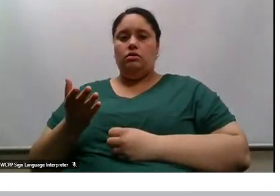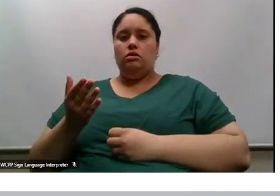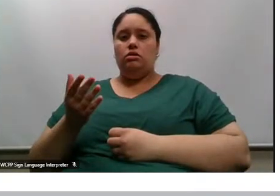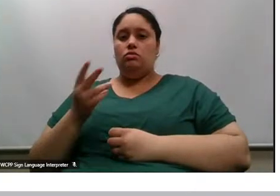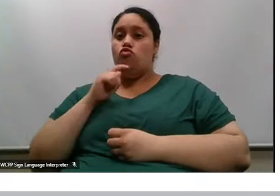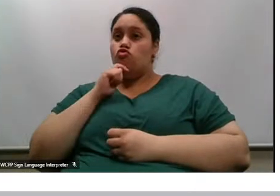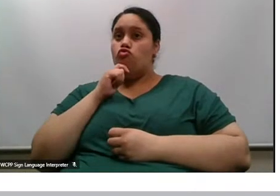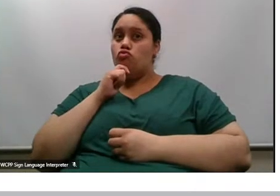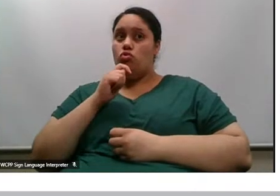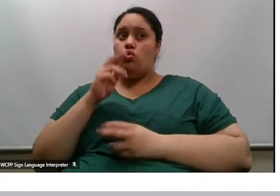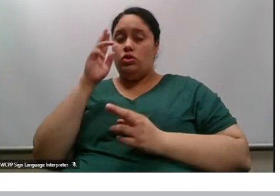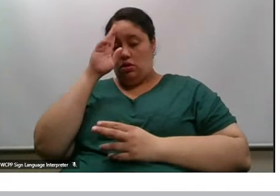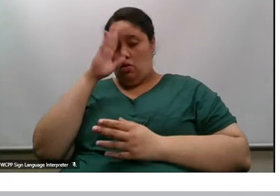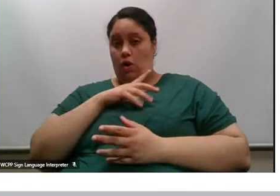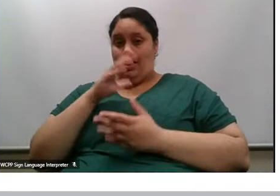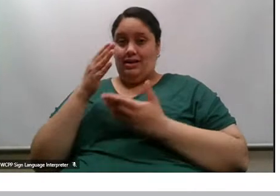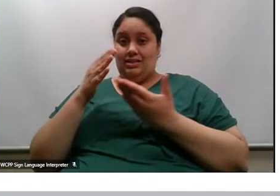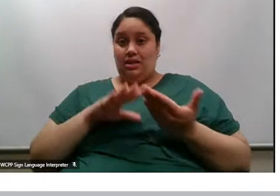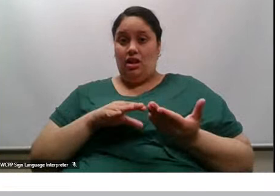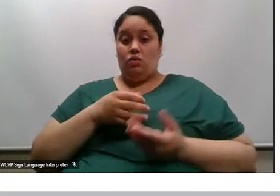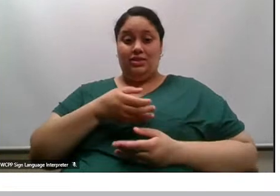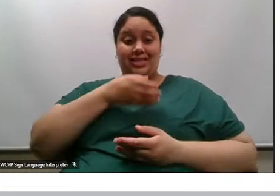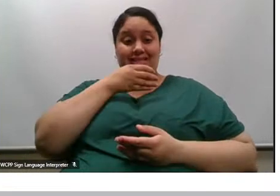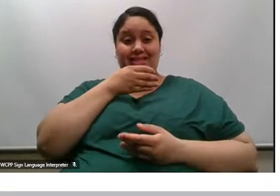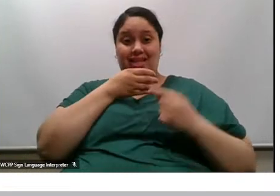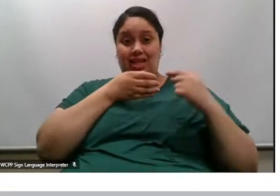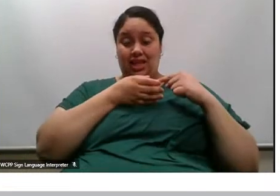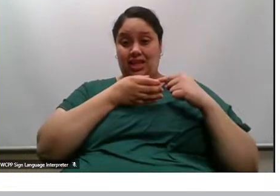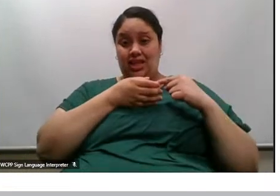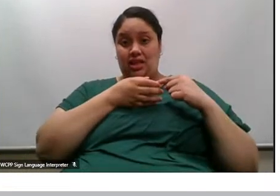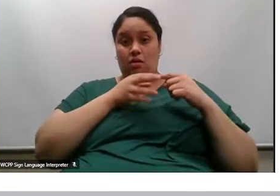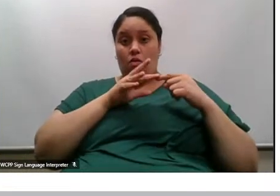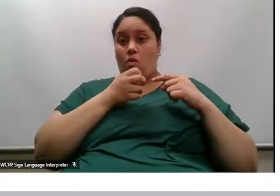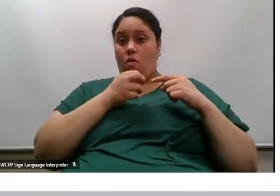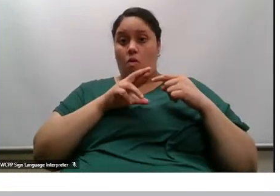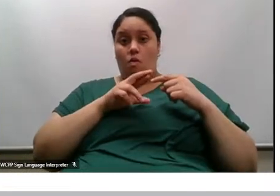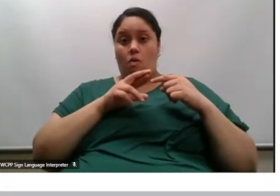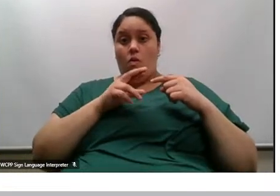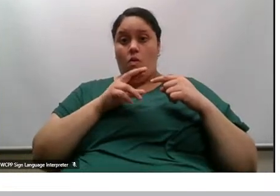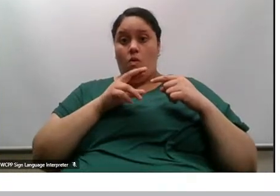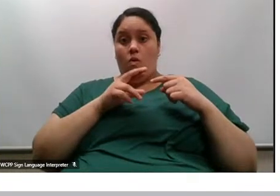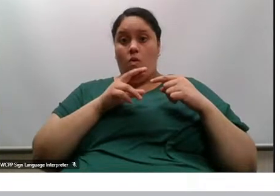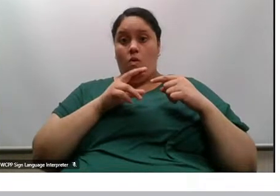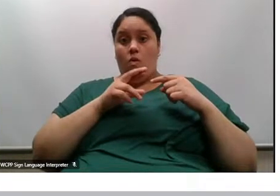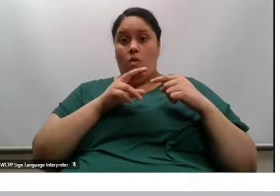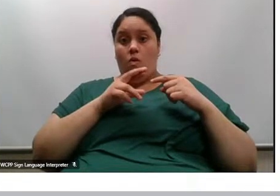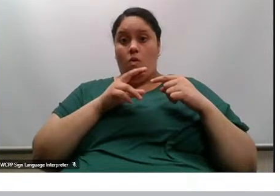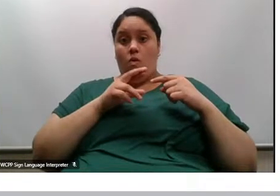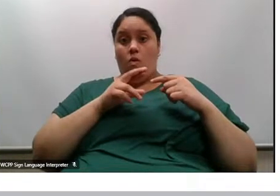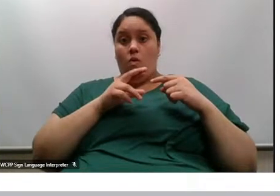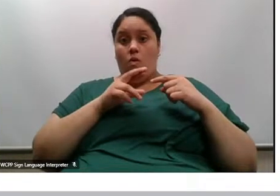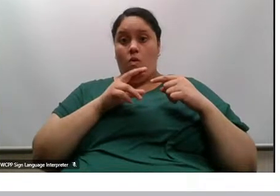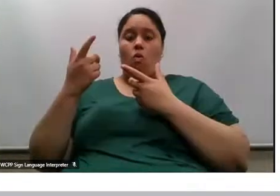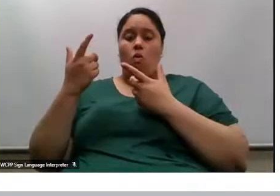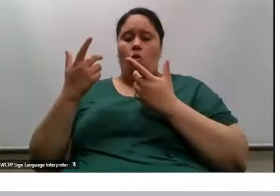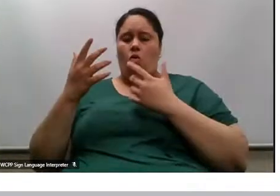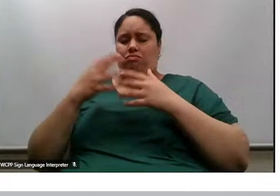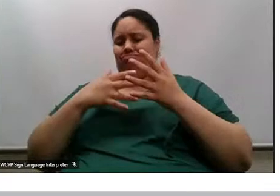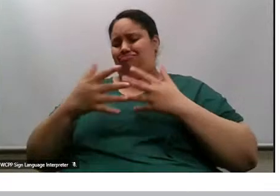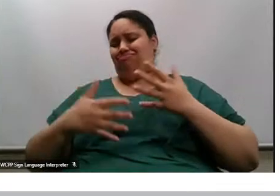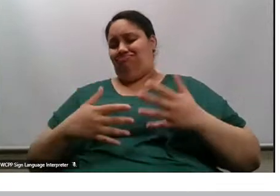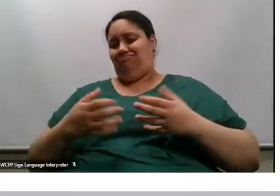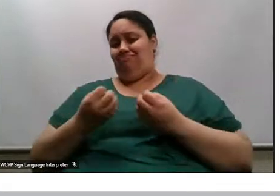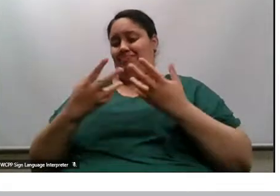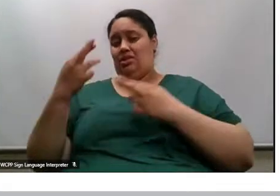a spiked drinks, whether it might have been, you know, the fumes from a generator and so on. But it does seem to me